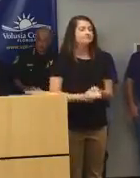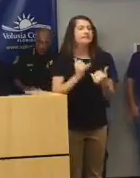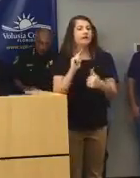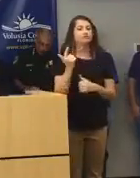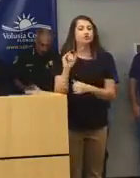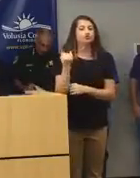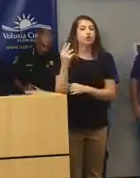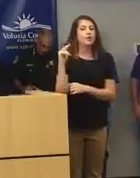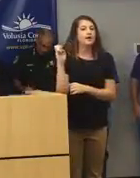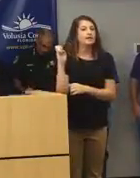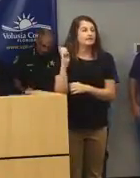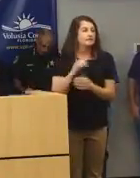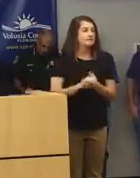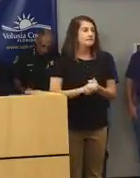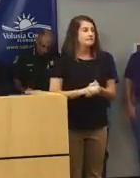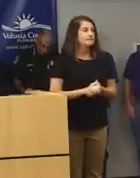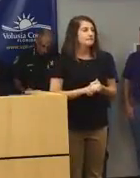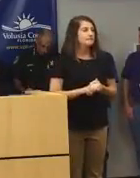Joanne?